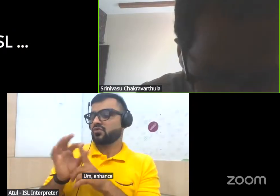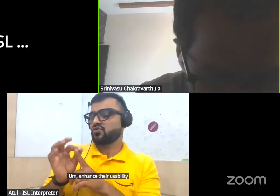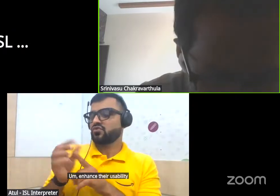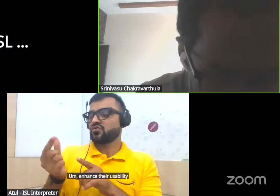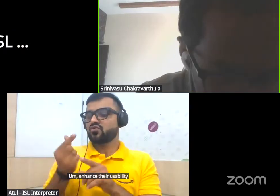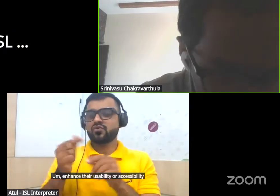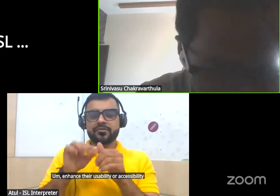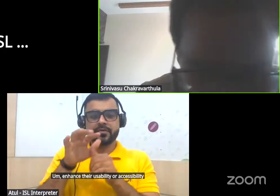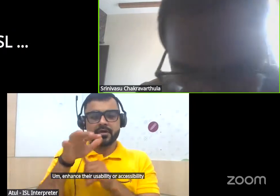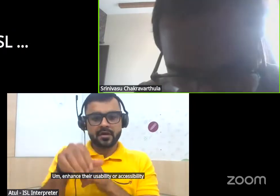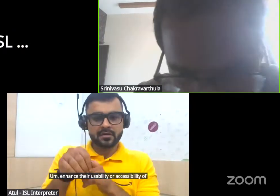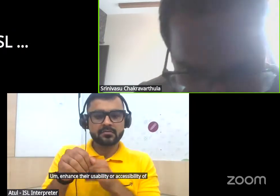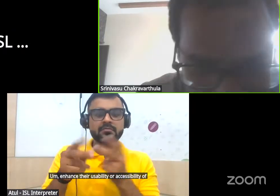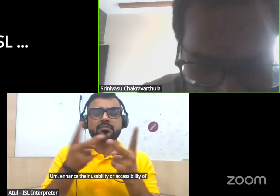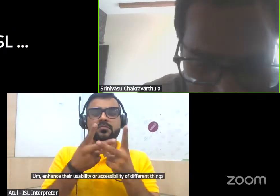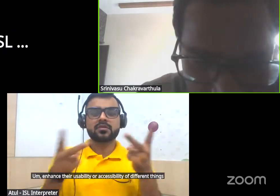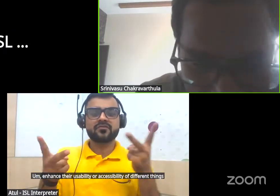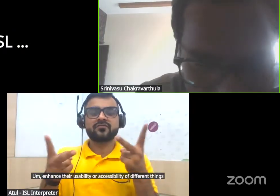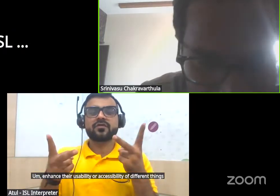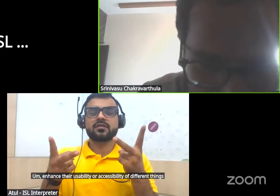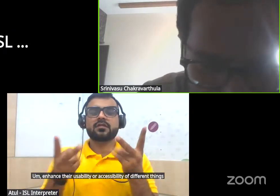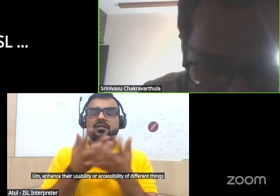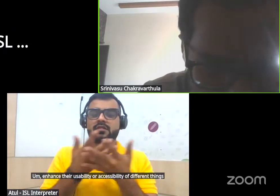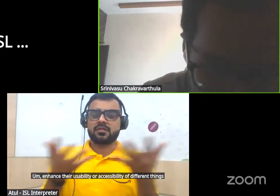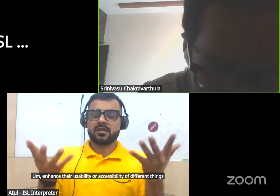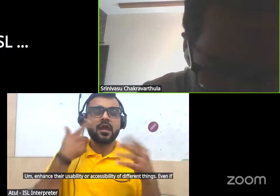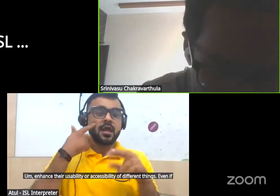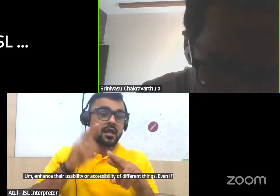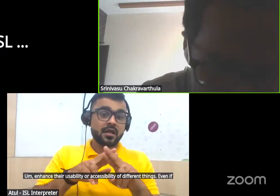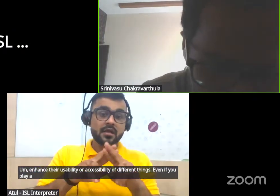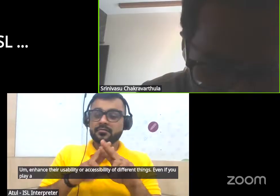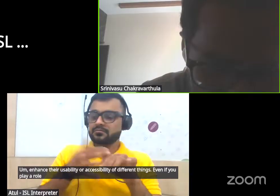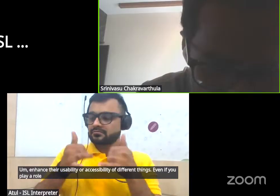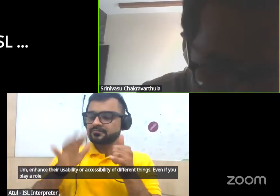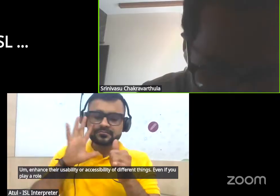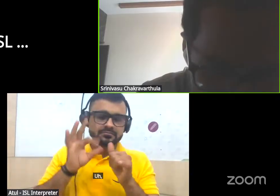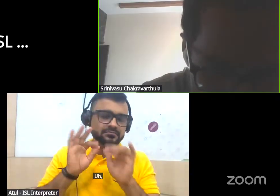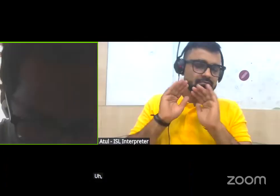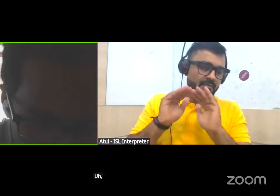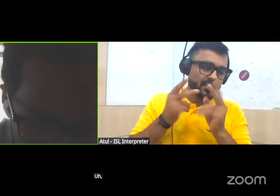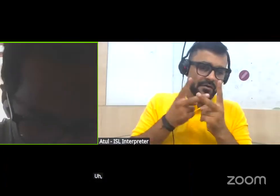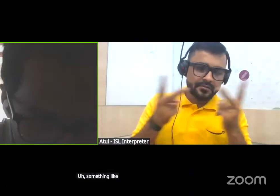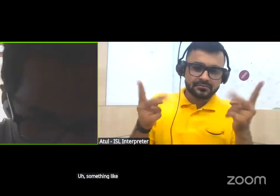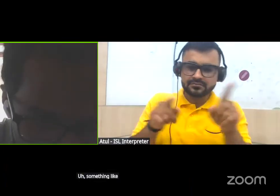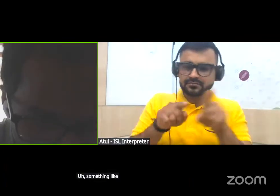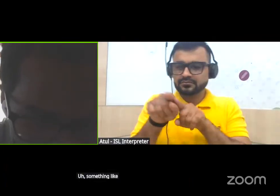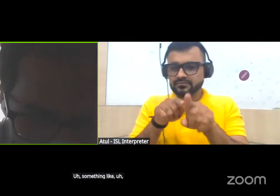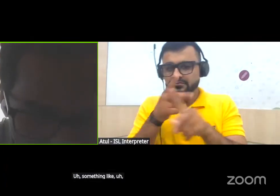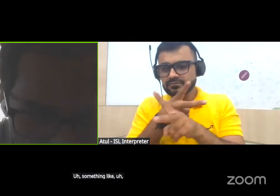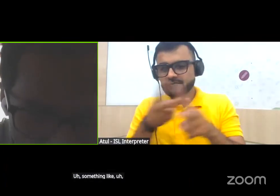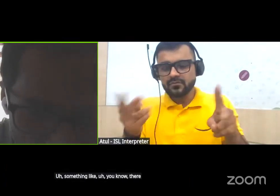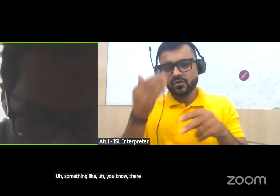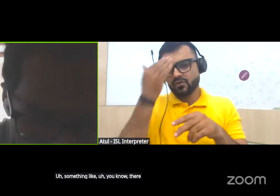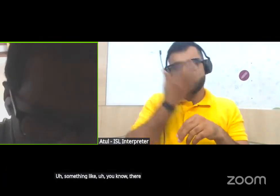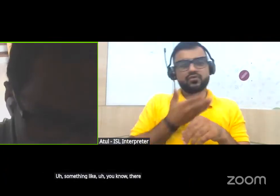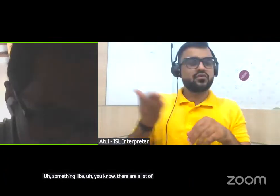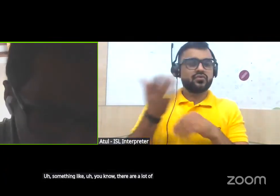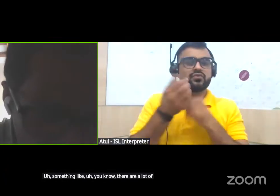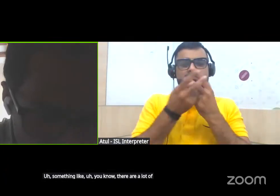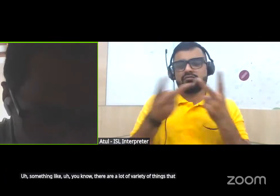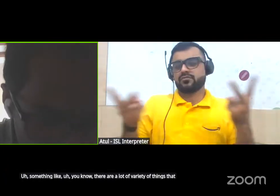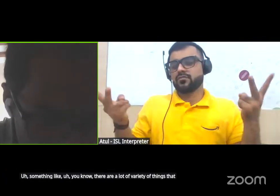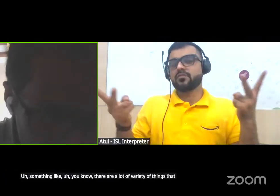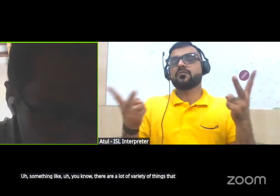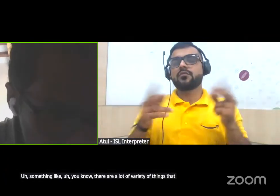or accessibility of different things, or even if you play a role, something like there are a lot of variety of things